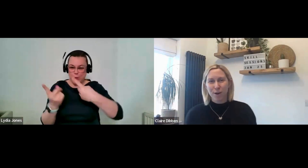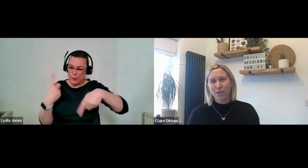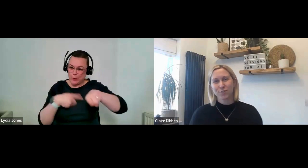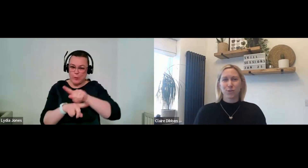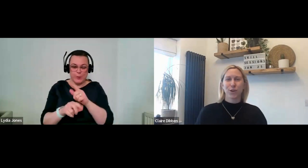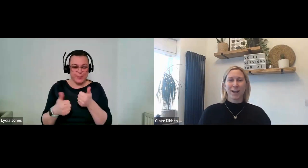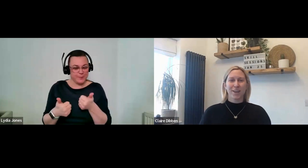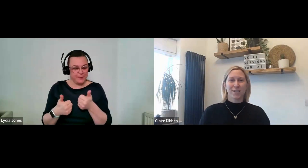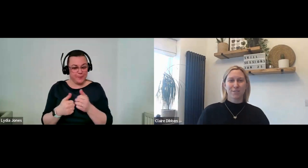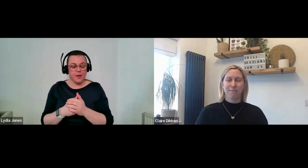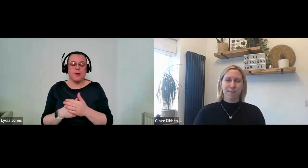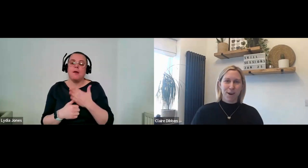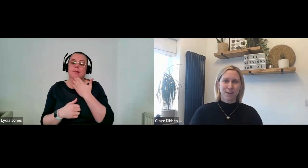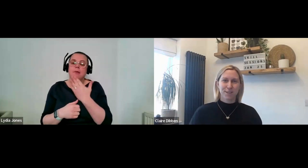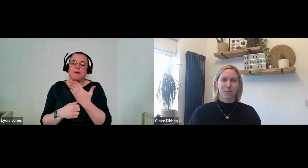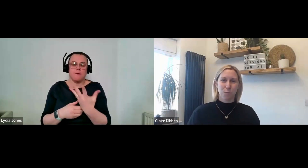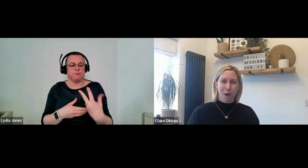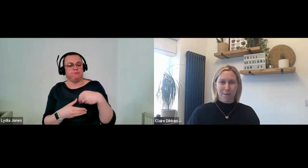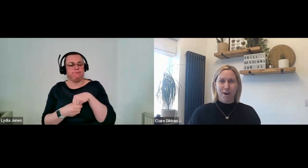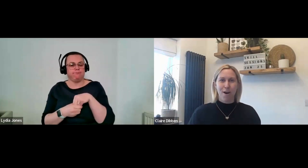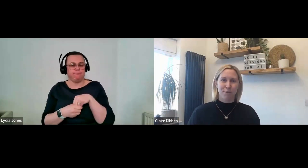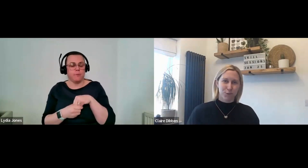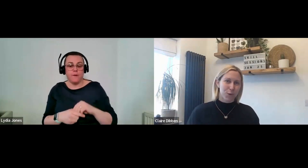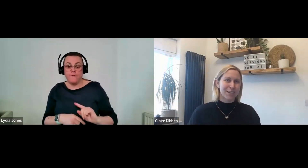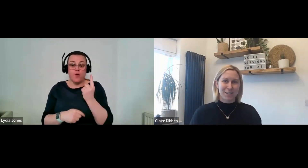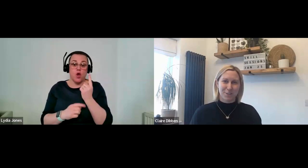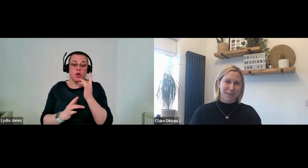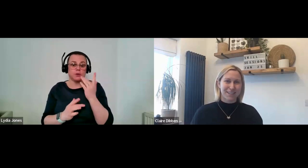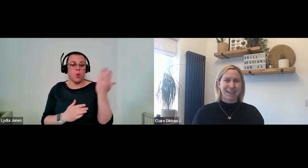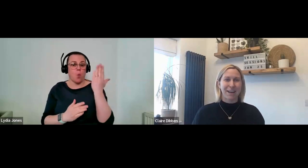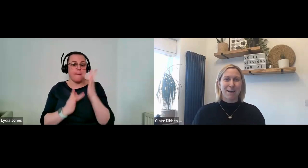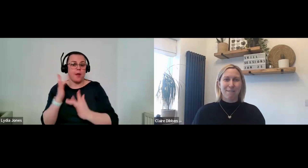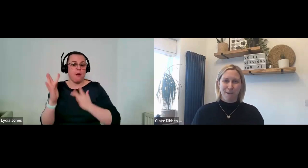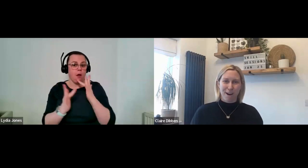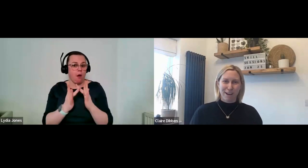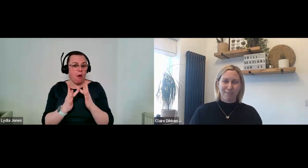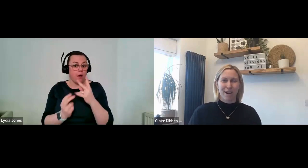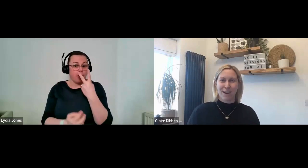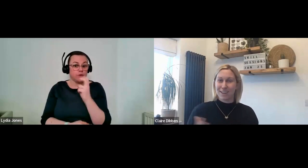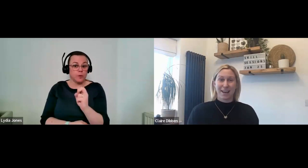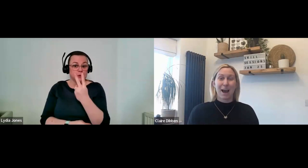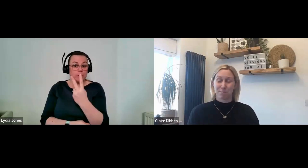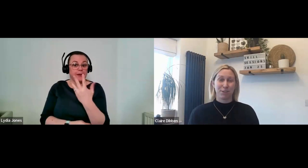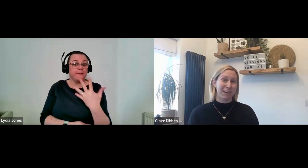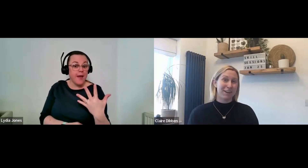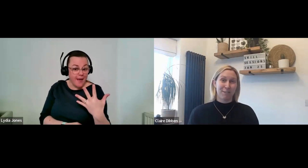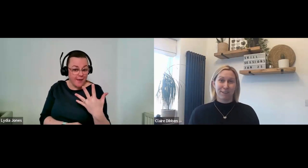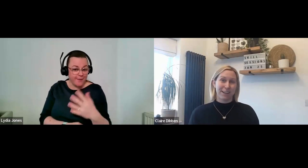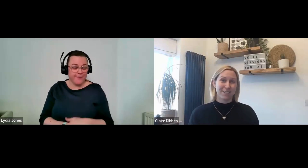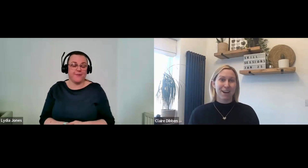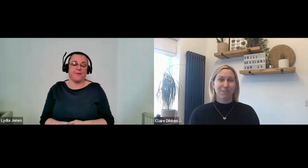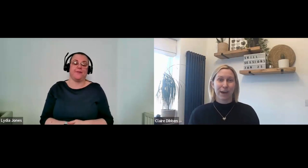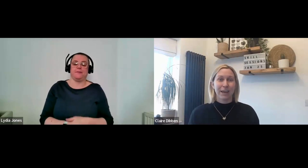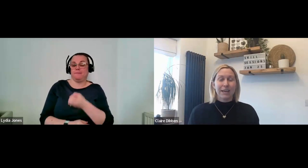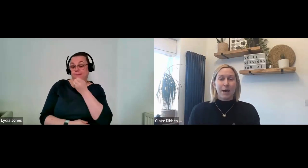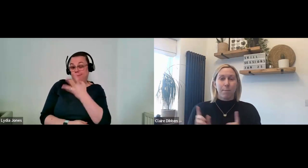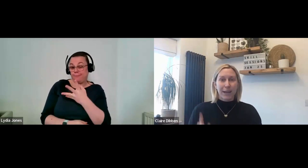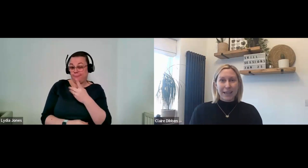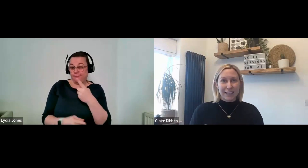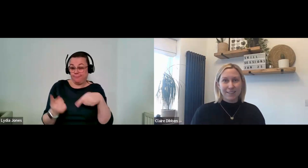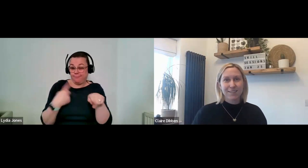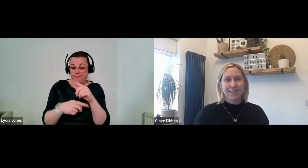you so much for joining us for the first webinar of 2025. It's absolutely lovely to have you